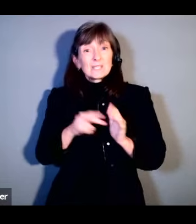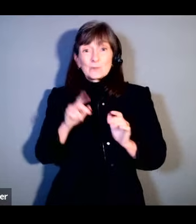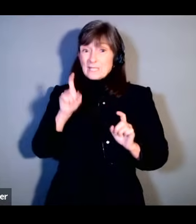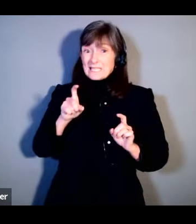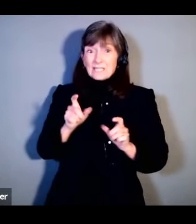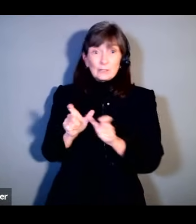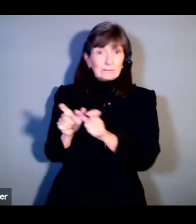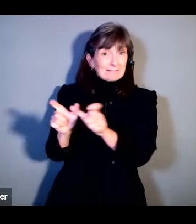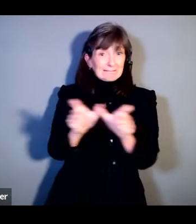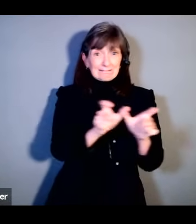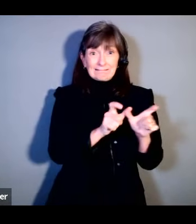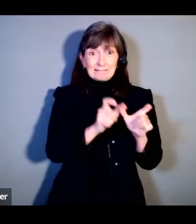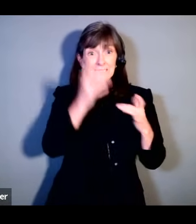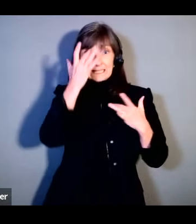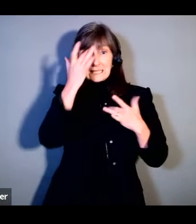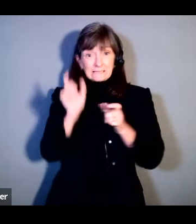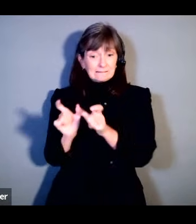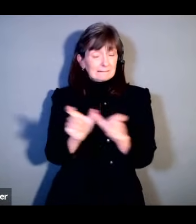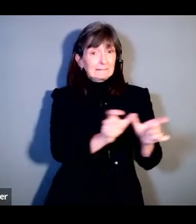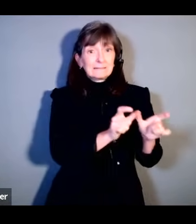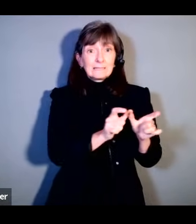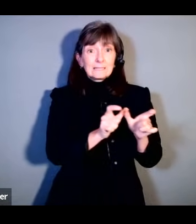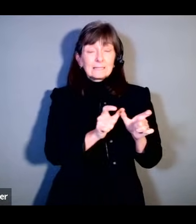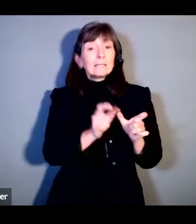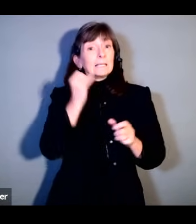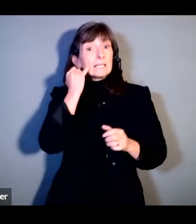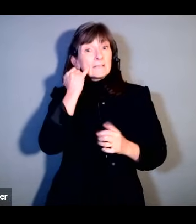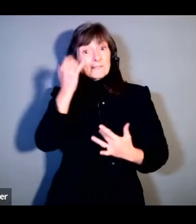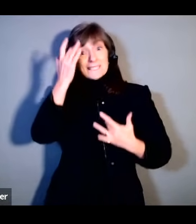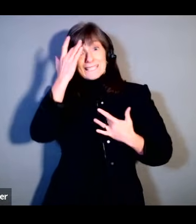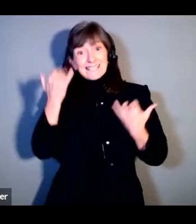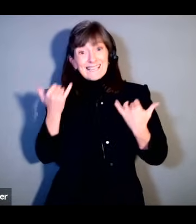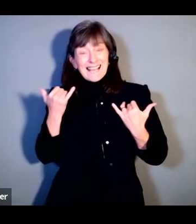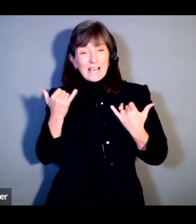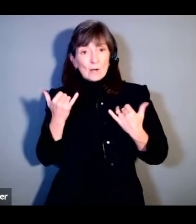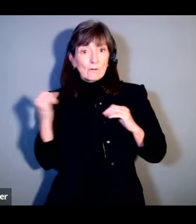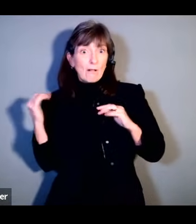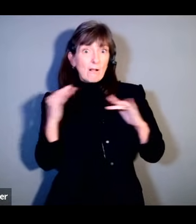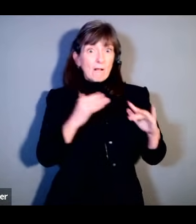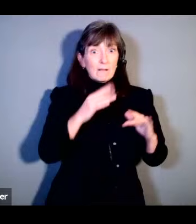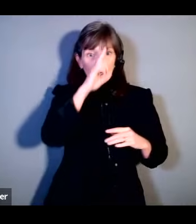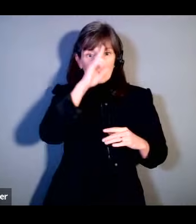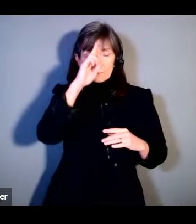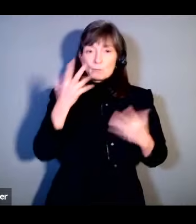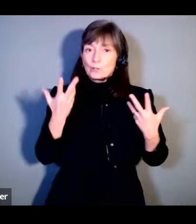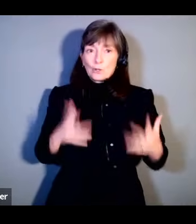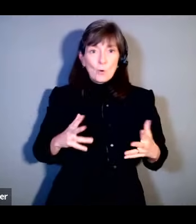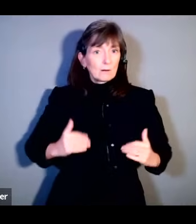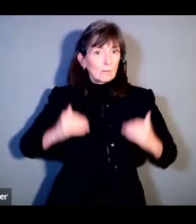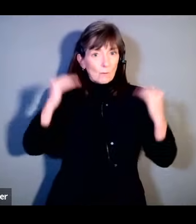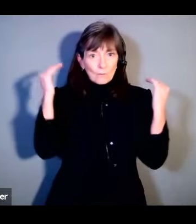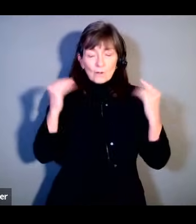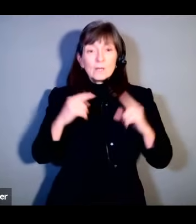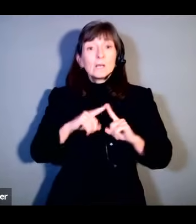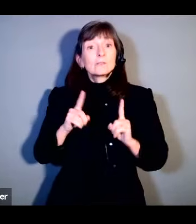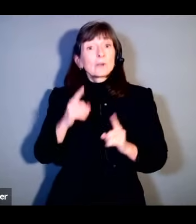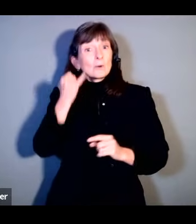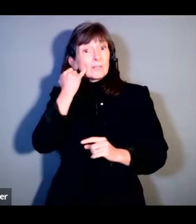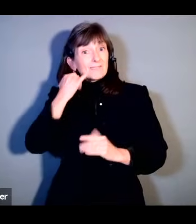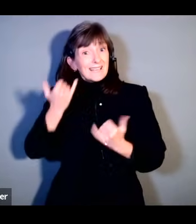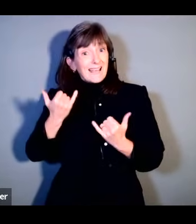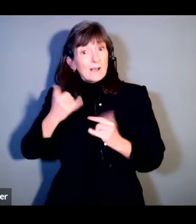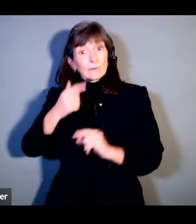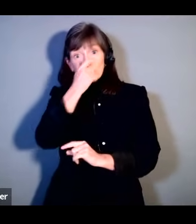bay and to avoid overwhelming our healthcare system during this very difficult time. Those as young as 6 months old are eligible for the